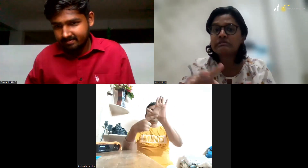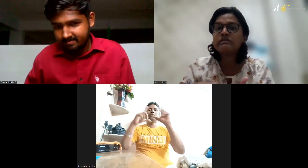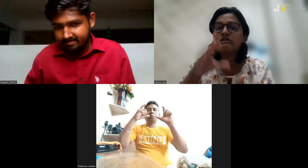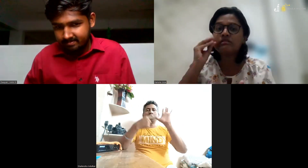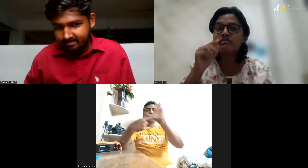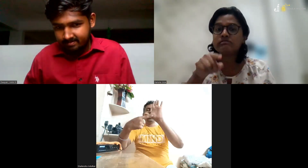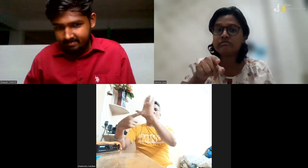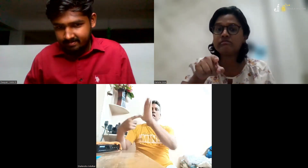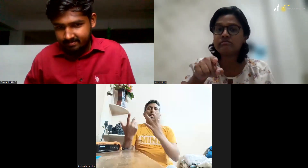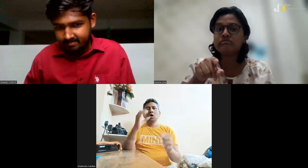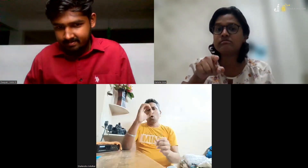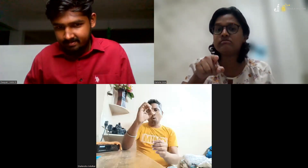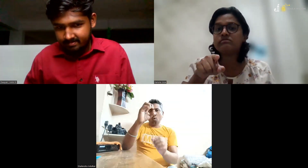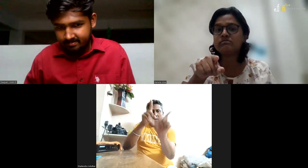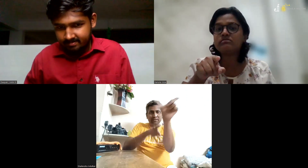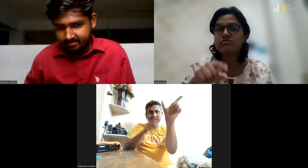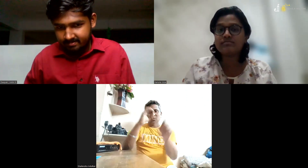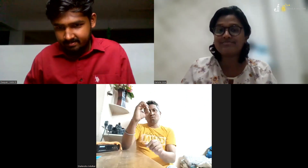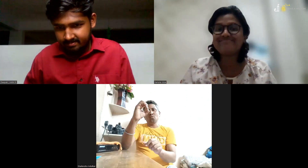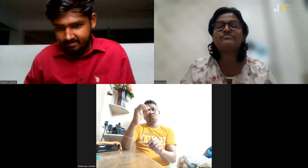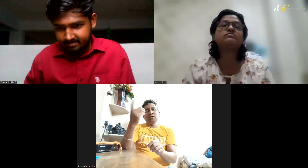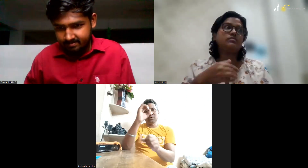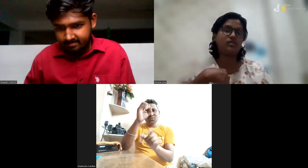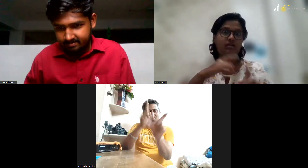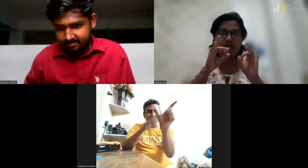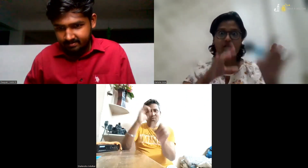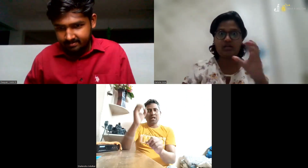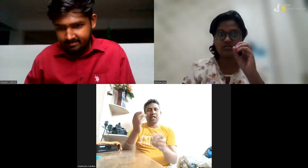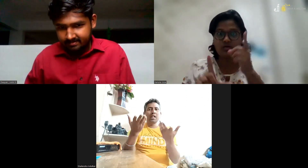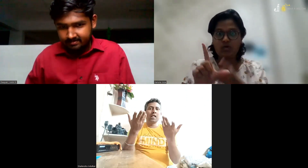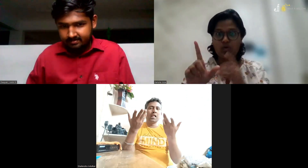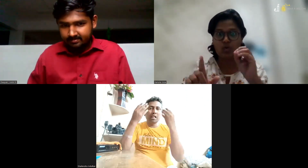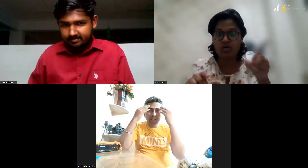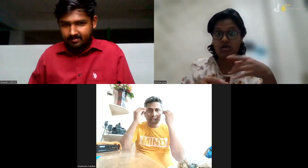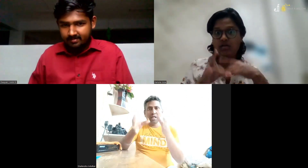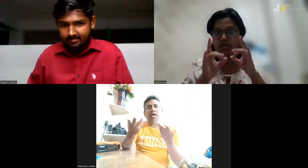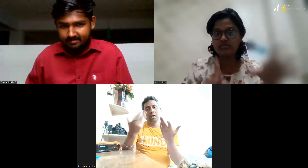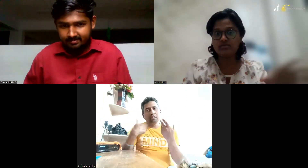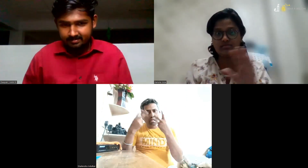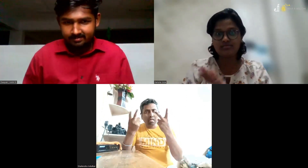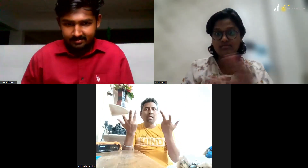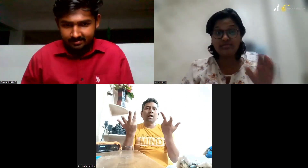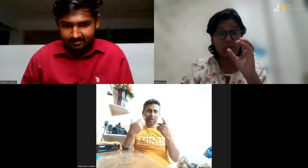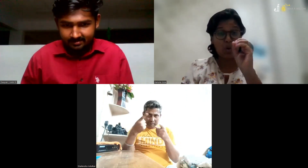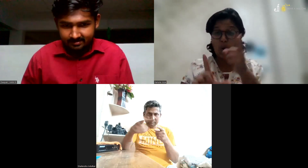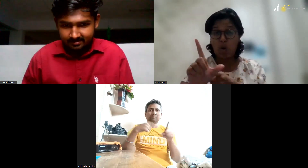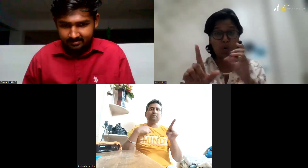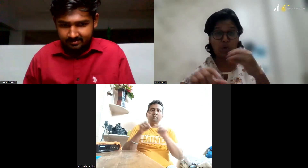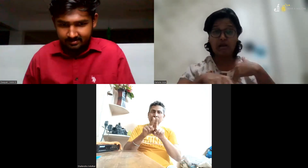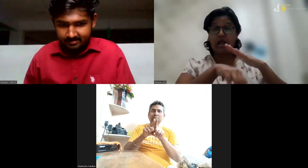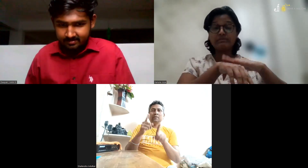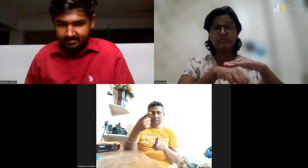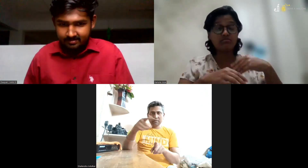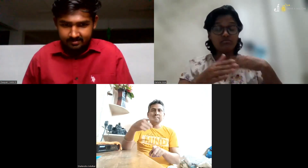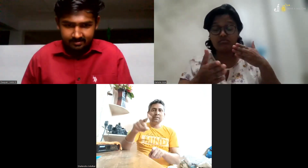So it was kind of good for me. So I booked on Oyo. Oh, I really